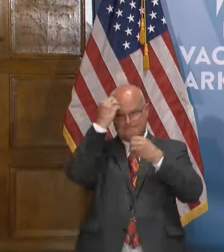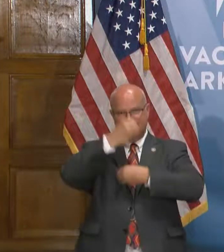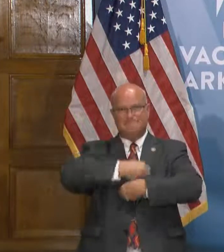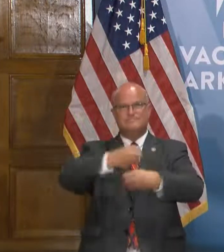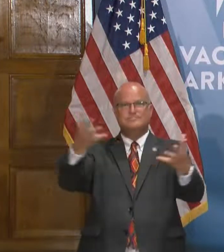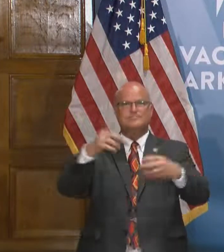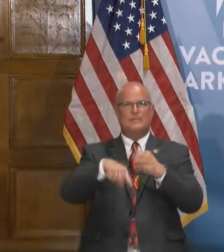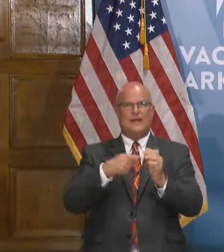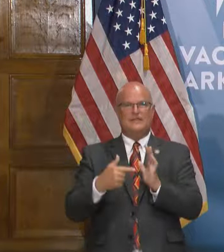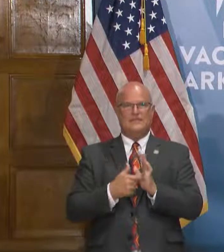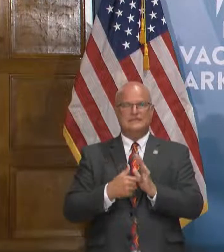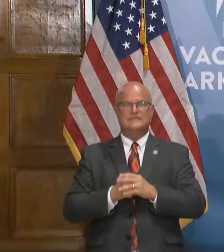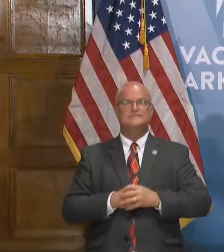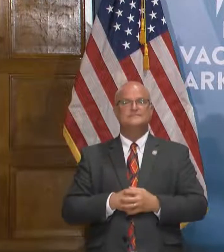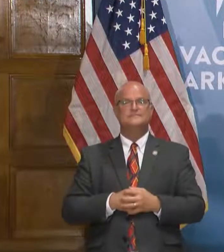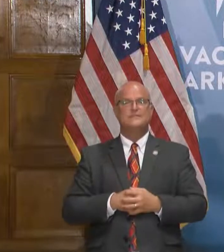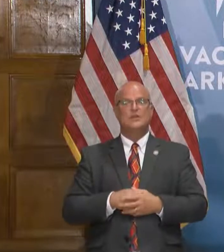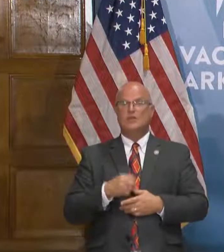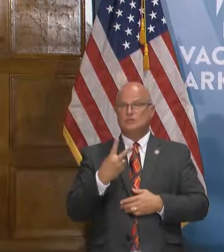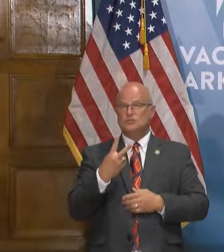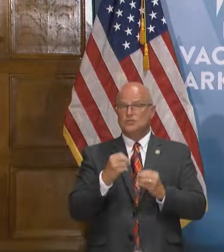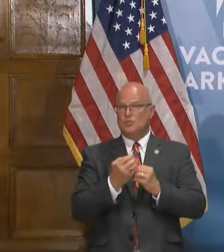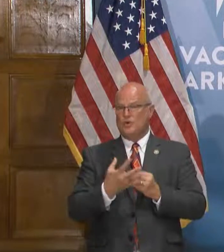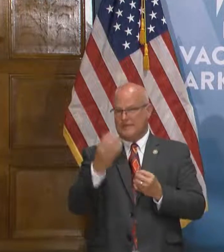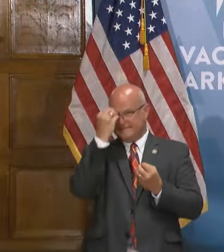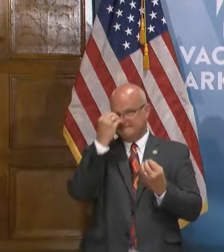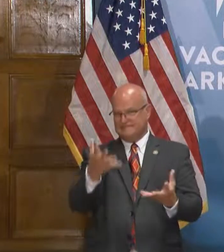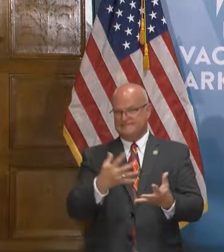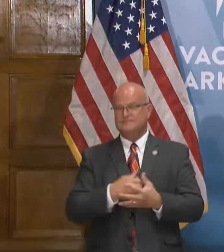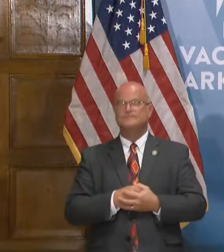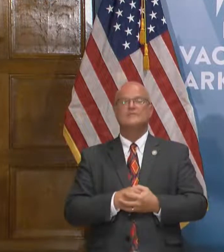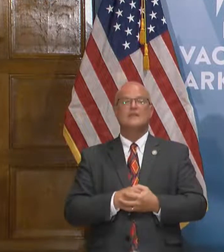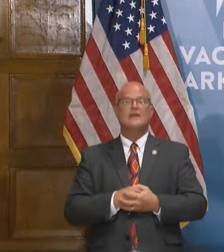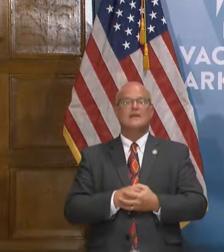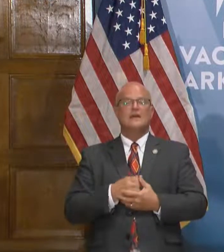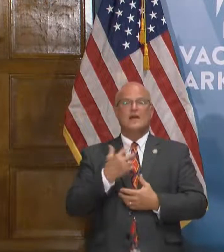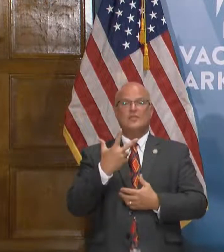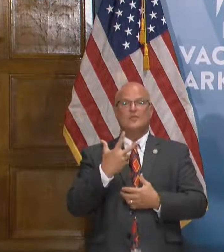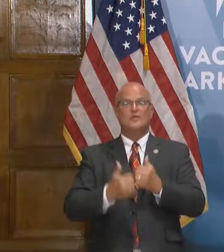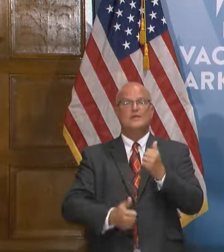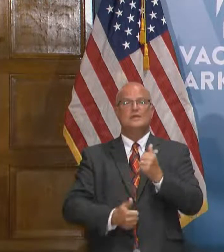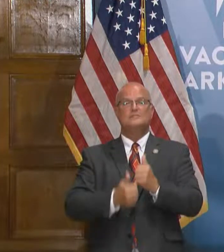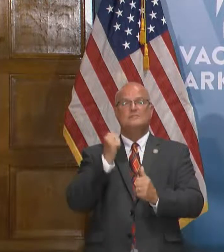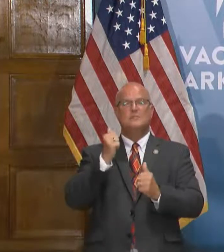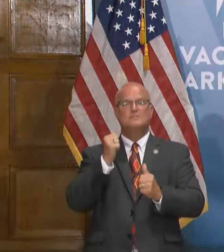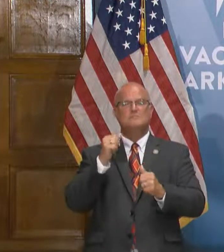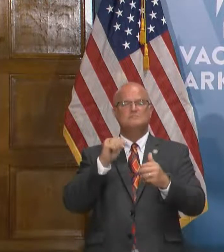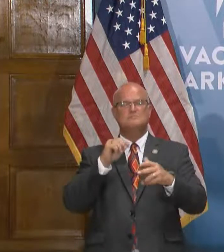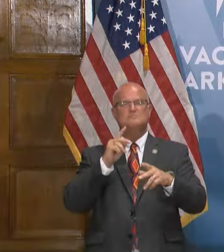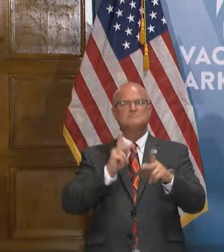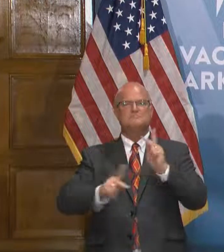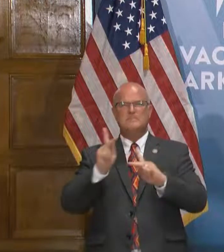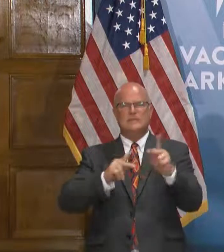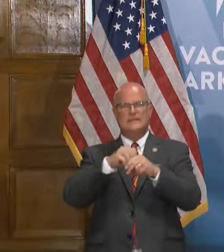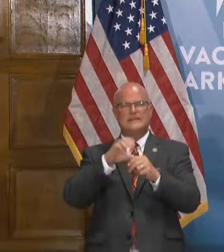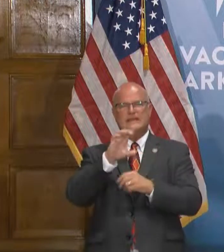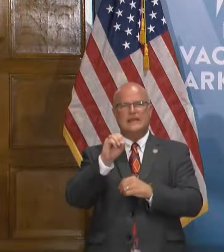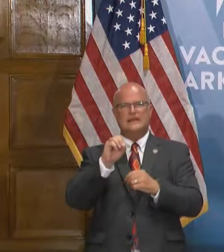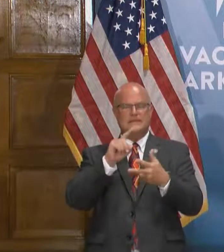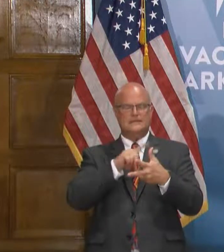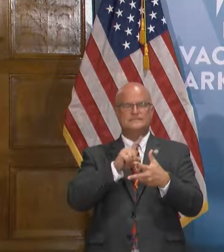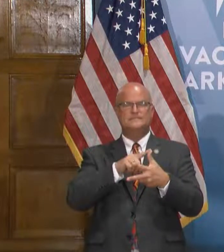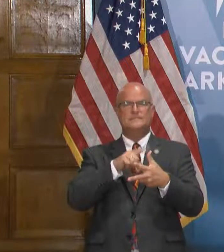this effort. Two other points should be made. There are three most populous counties, Washington County,